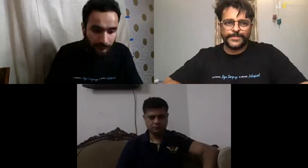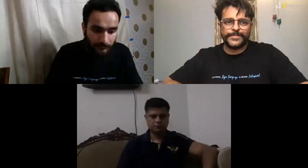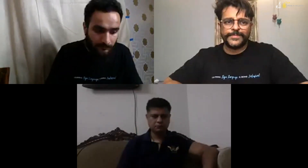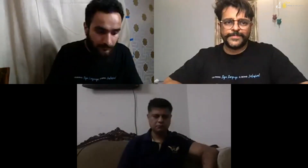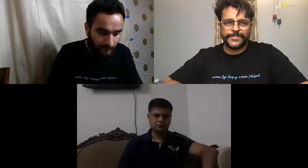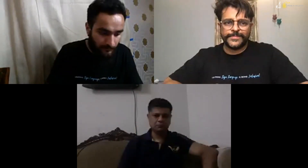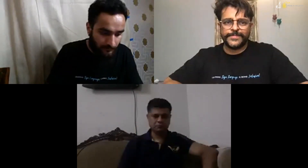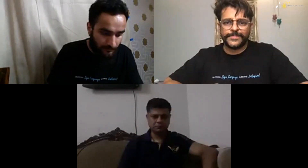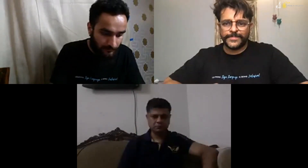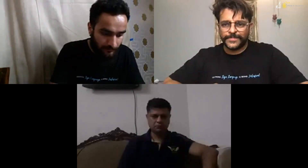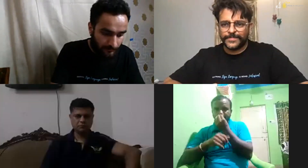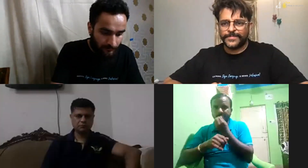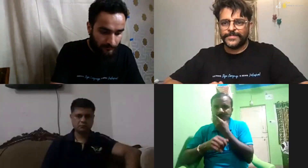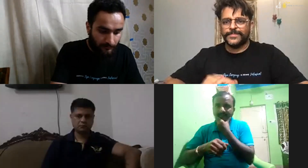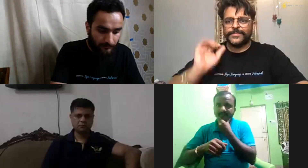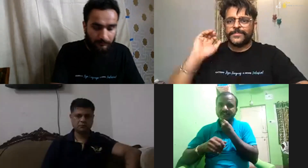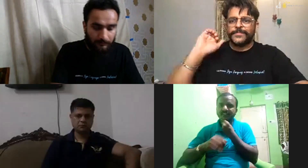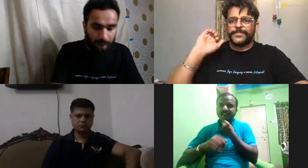Perfect.